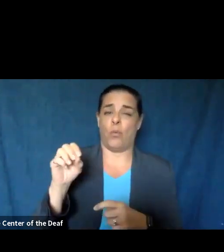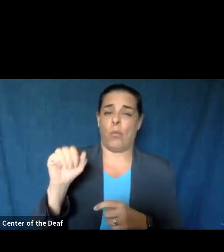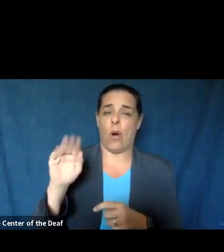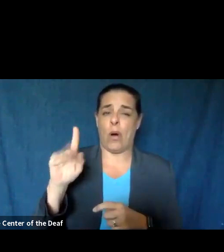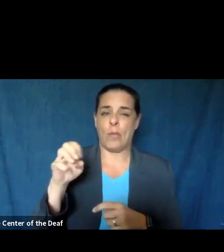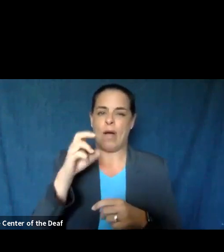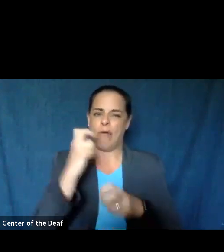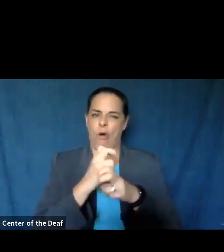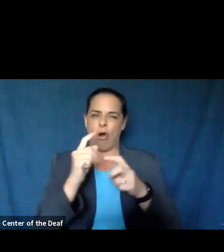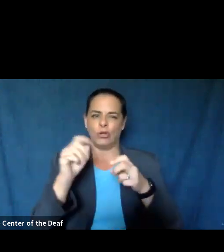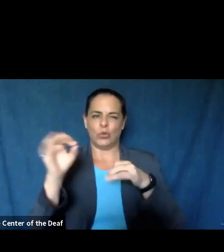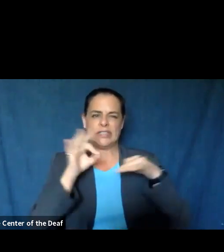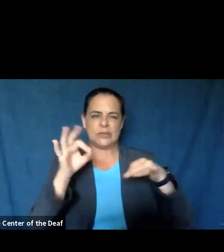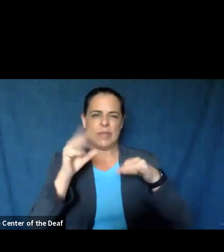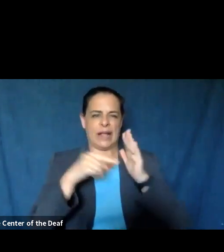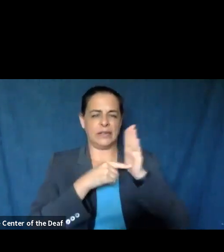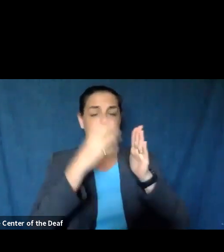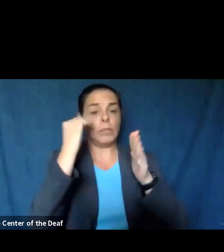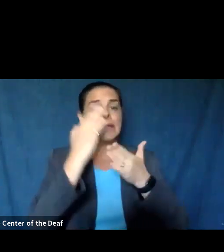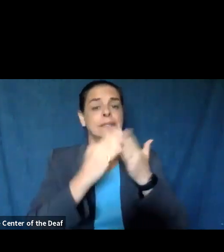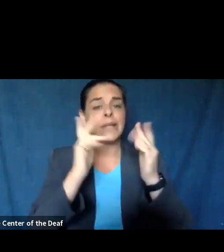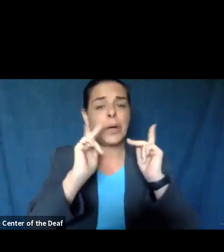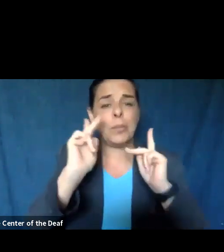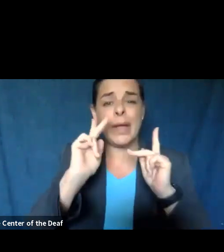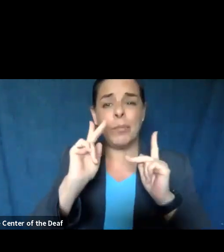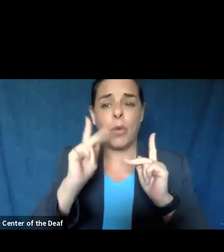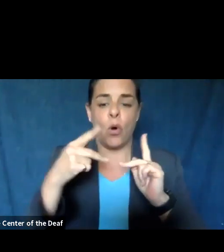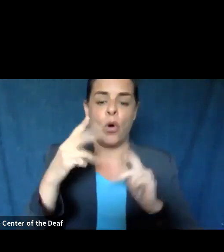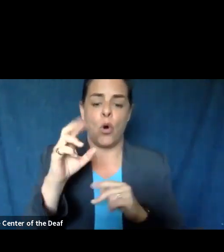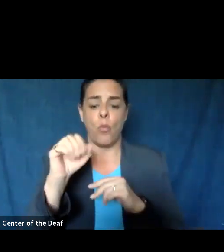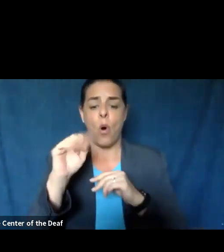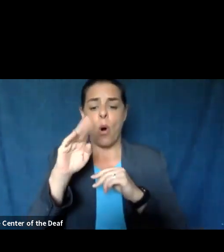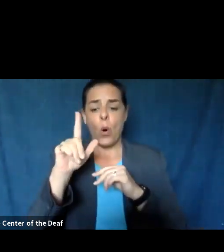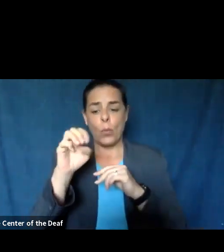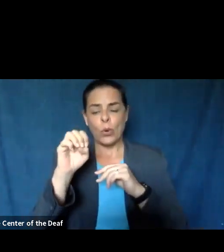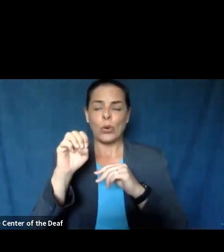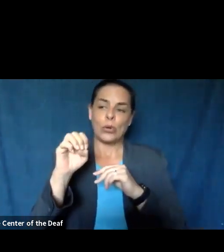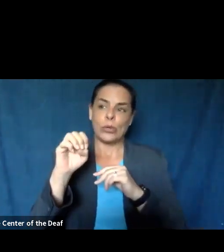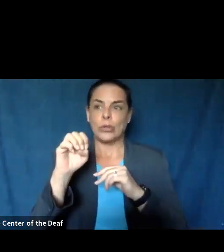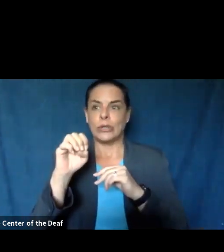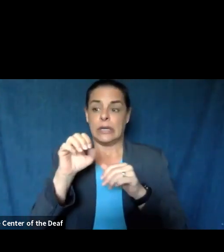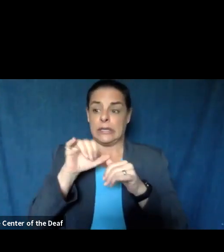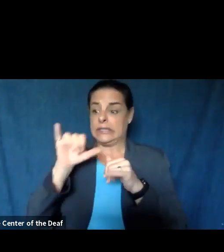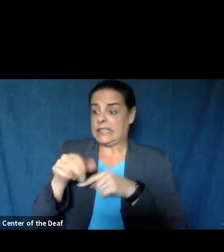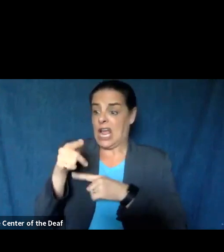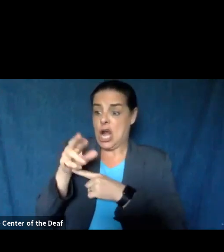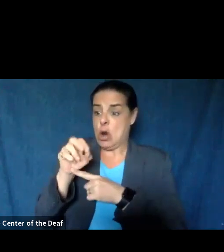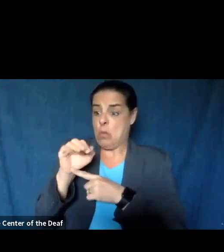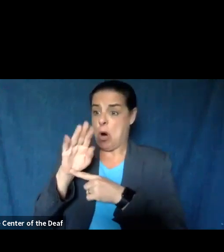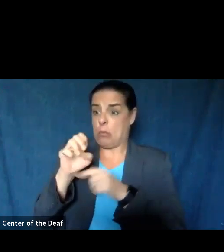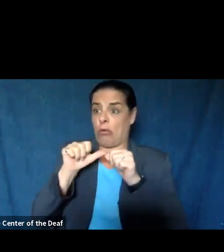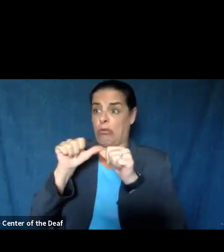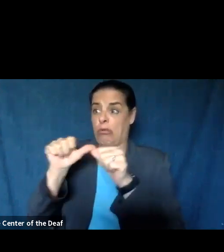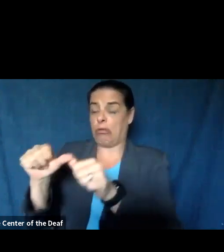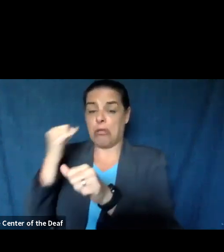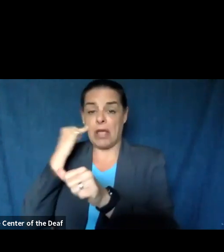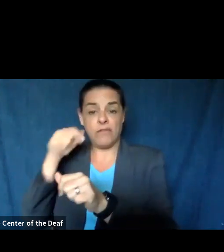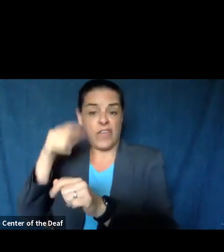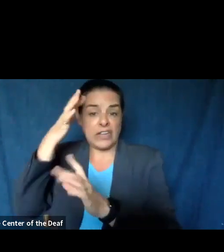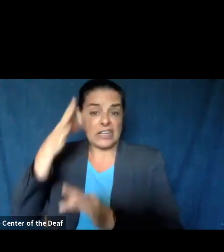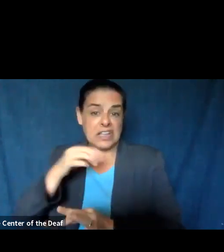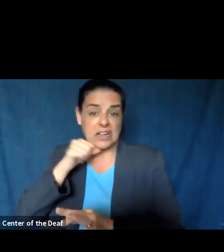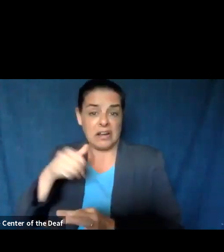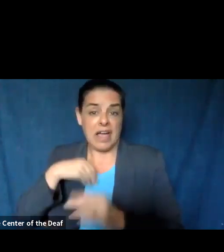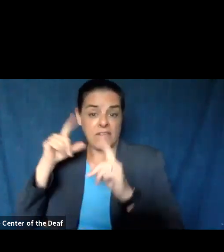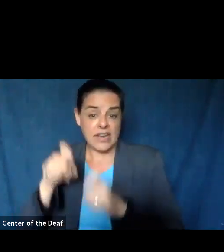and to demonstrate, because some probables stay probables through their entire period if they've chosen not to get tested. And again,